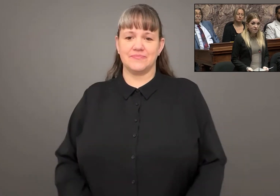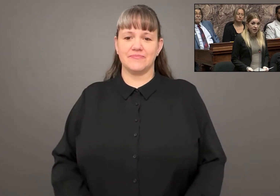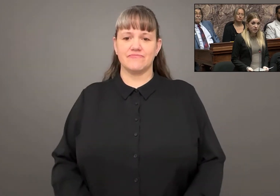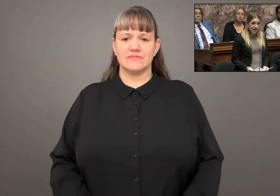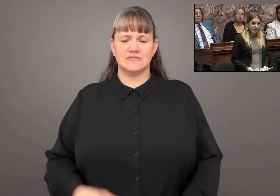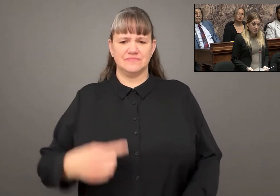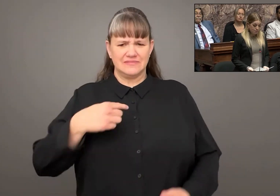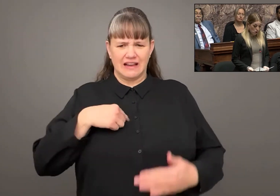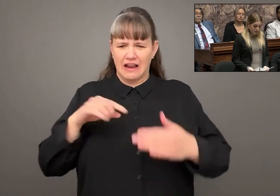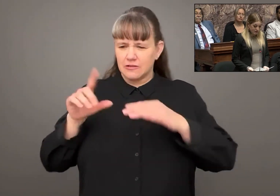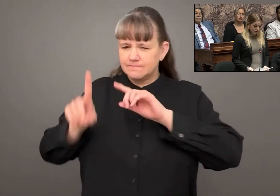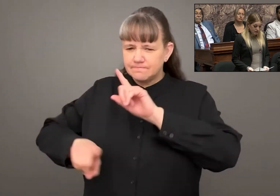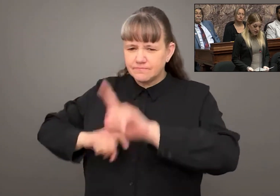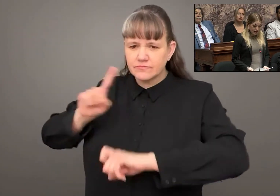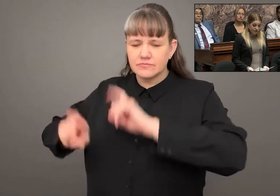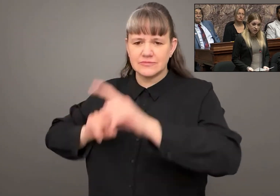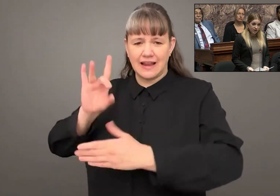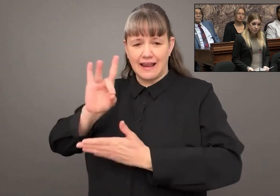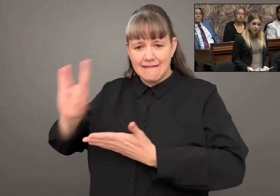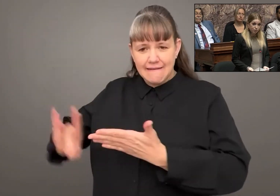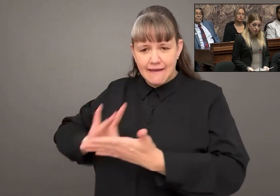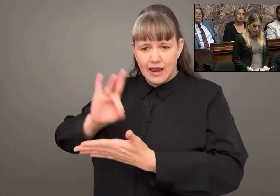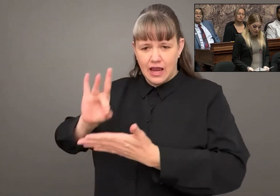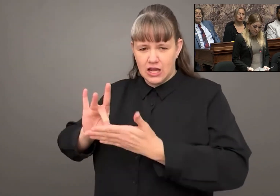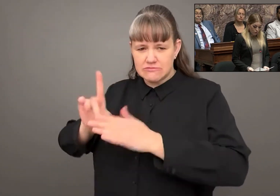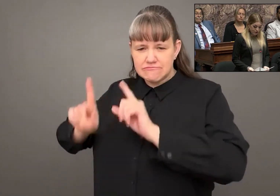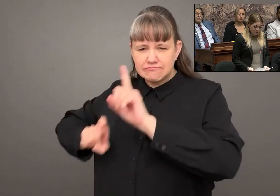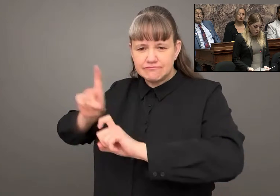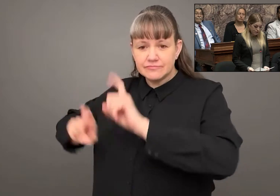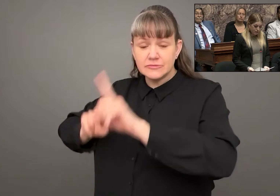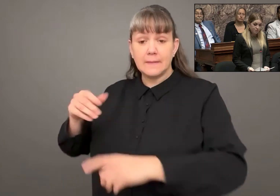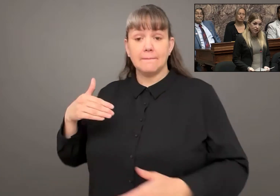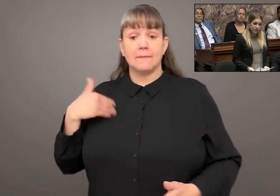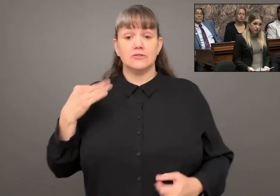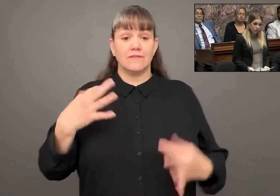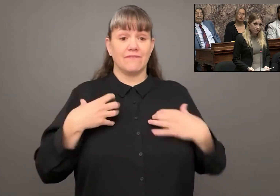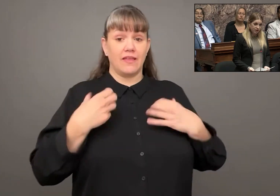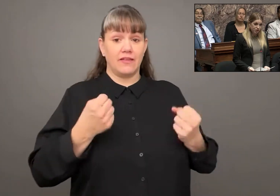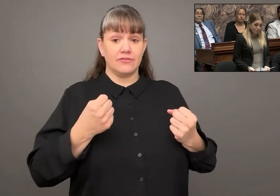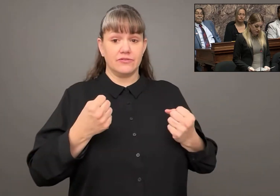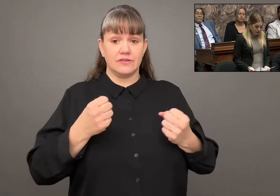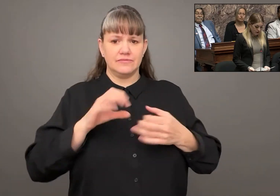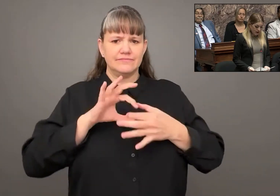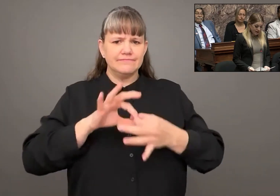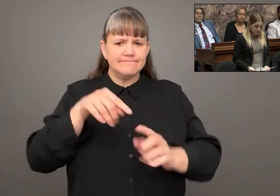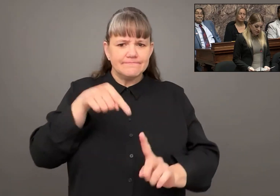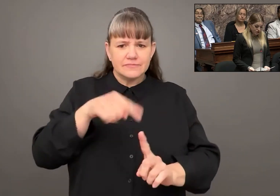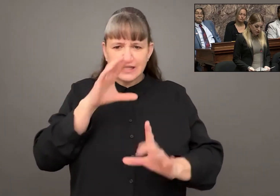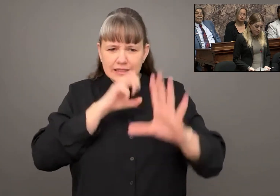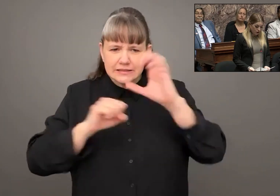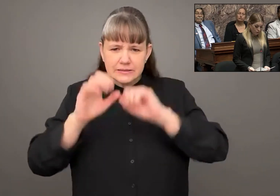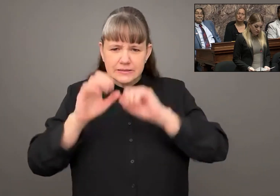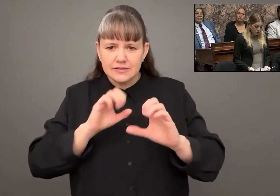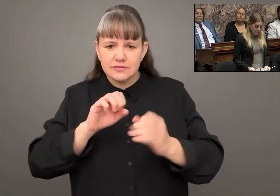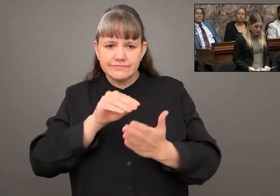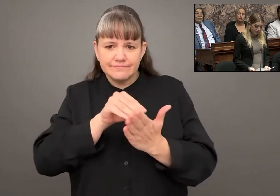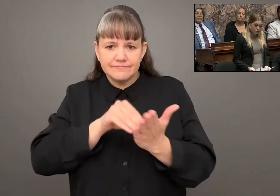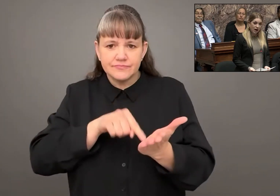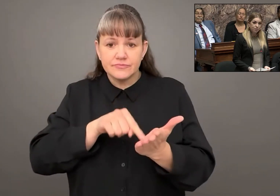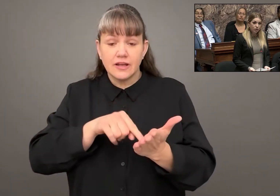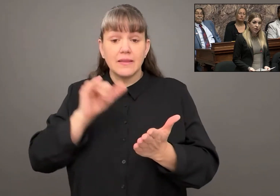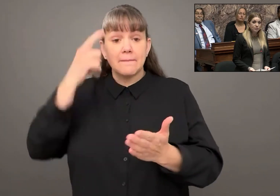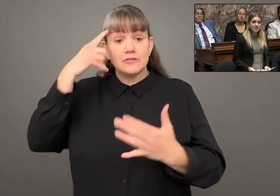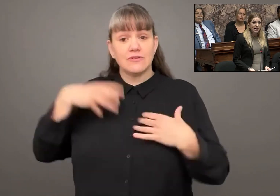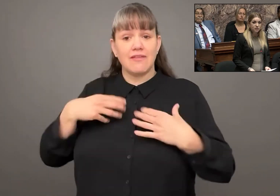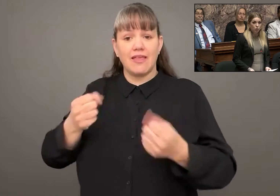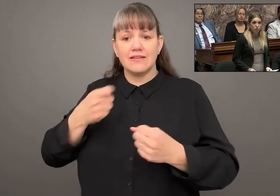perpetuated by failed NDP policies. Given the government's projected $14.3 billion budget, can the Minister confirm whether her ministry will